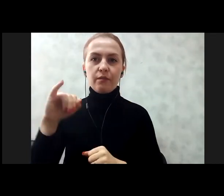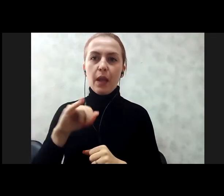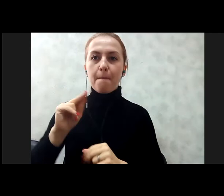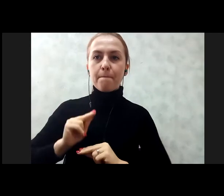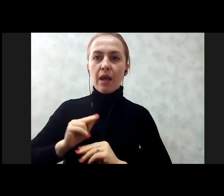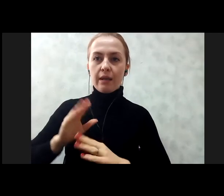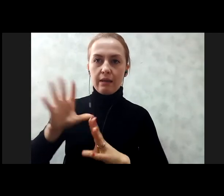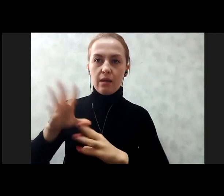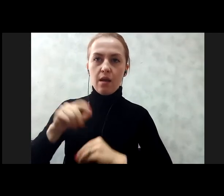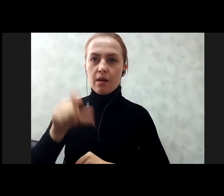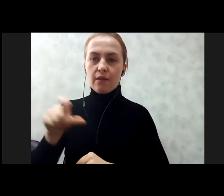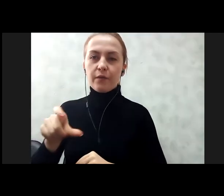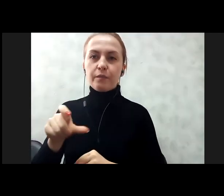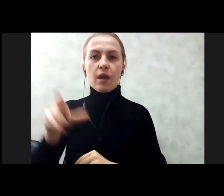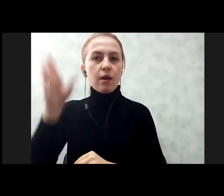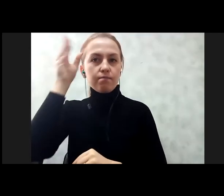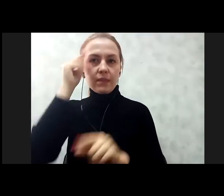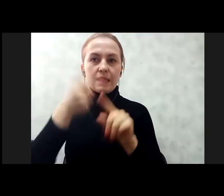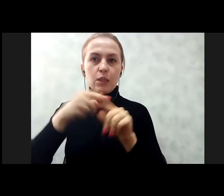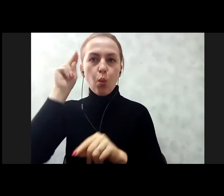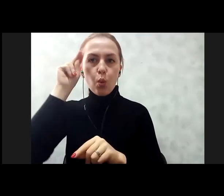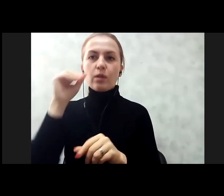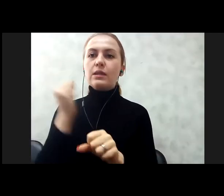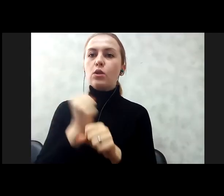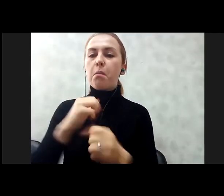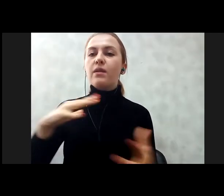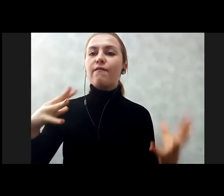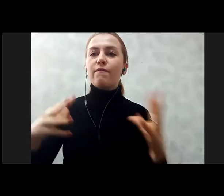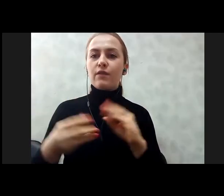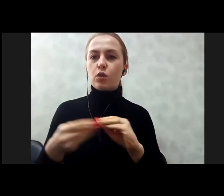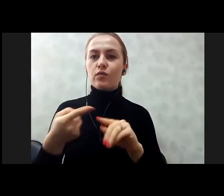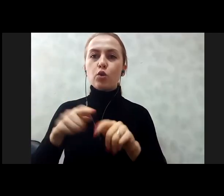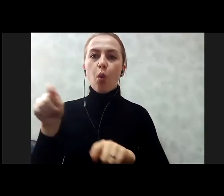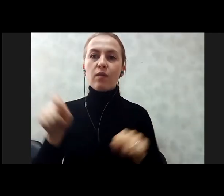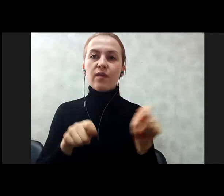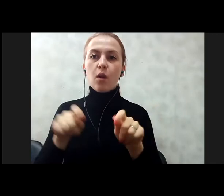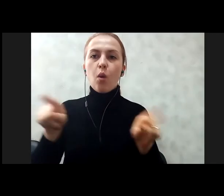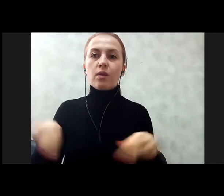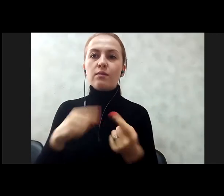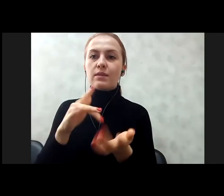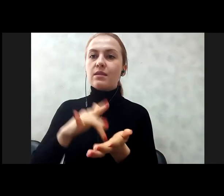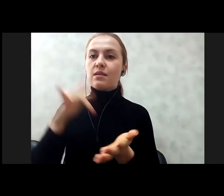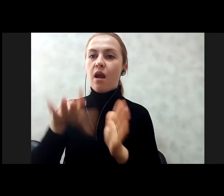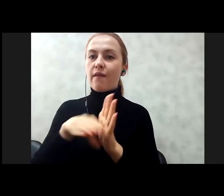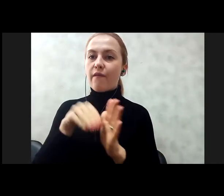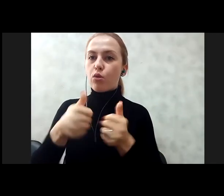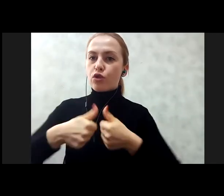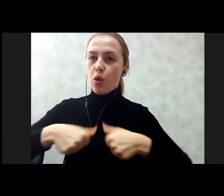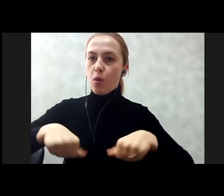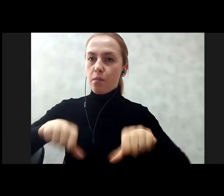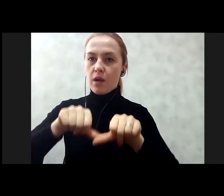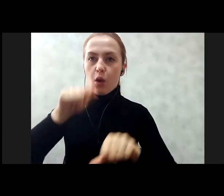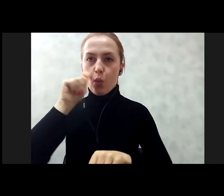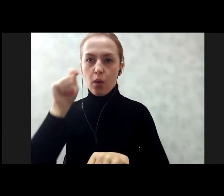This event is organized by the Central Election Commission of Ukraine in partnership with IFES,